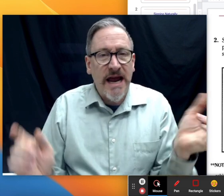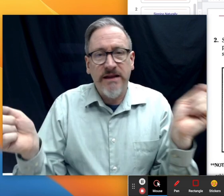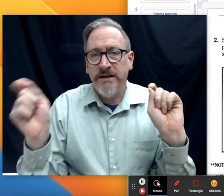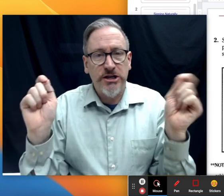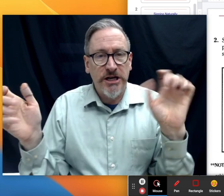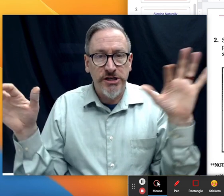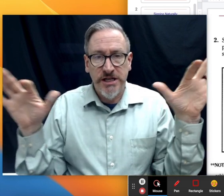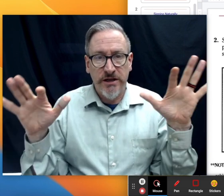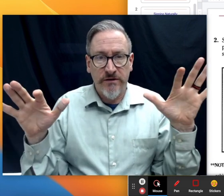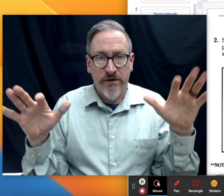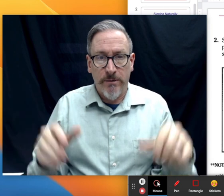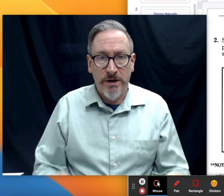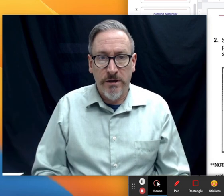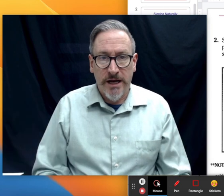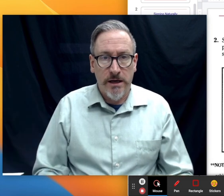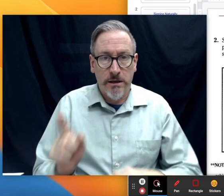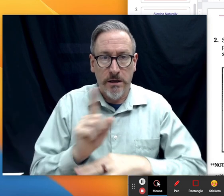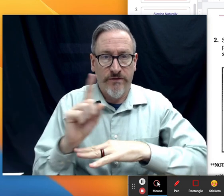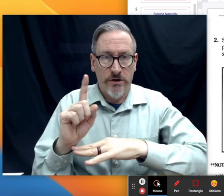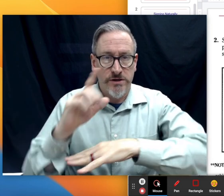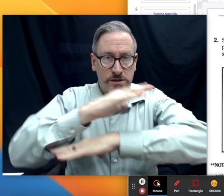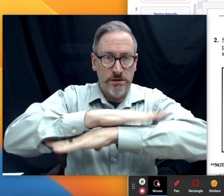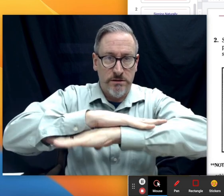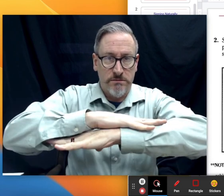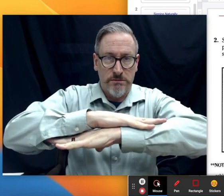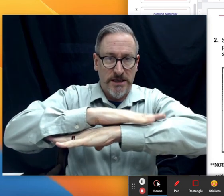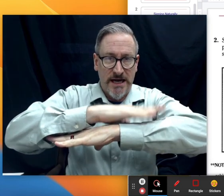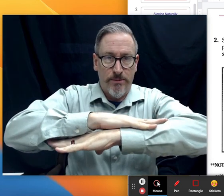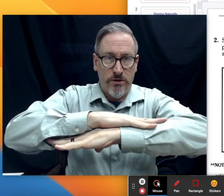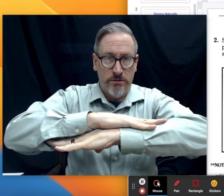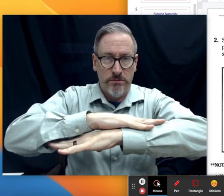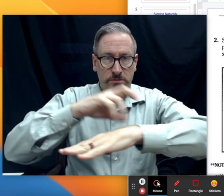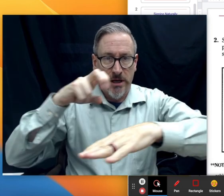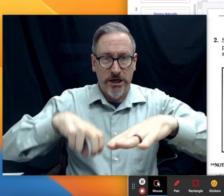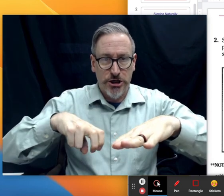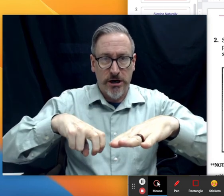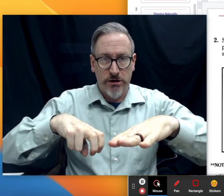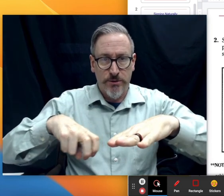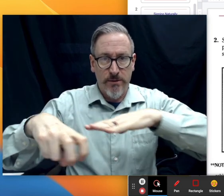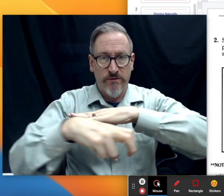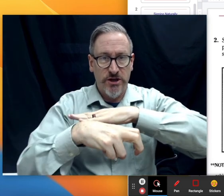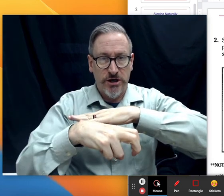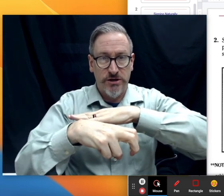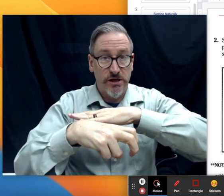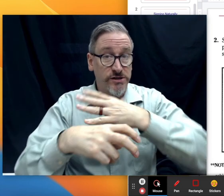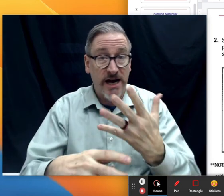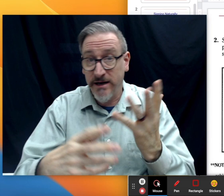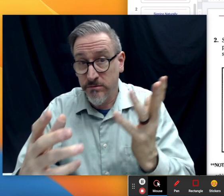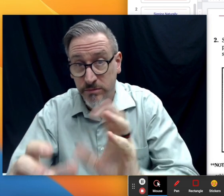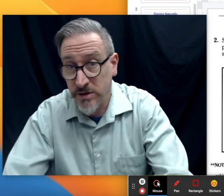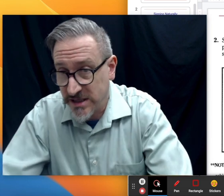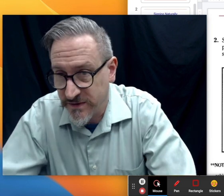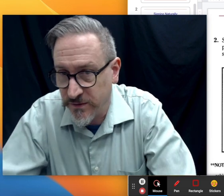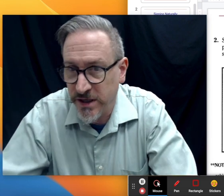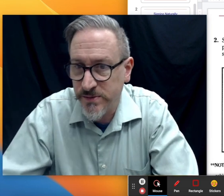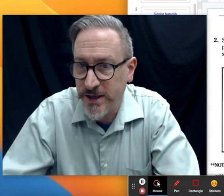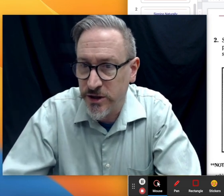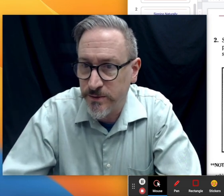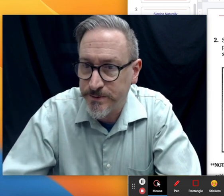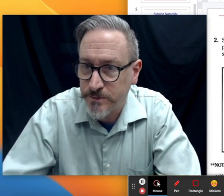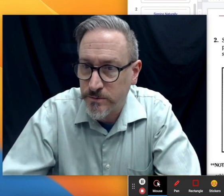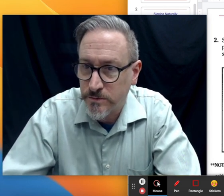And anything that changes in the environment, like if there's a table and a chair, do you mind moving the chair to the other side? Lots of different